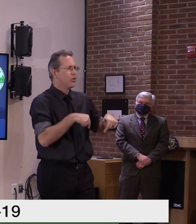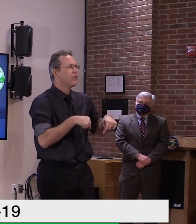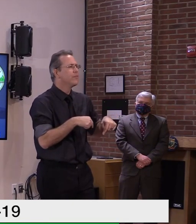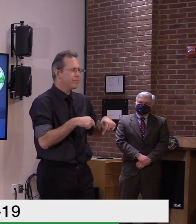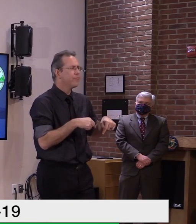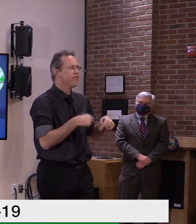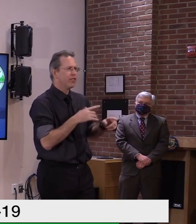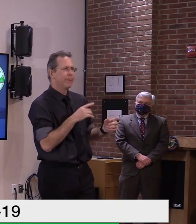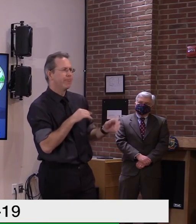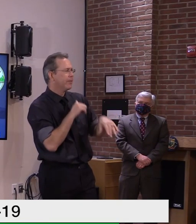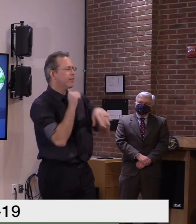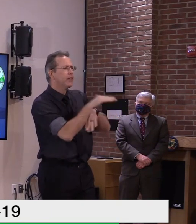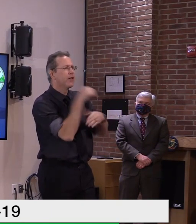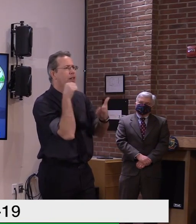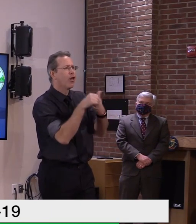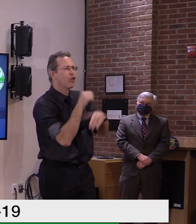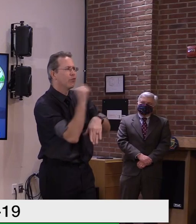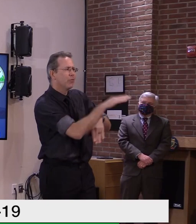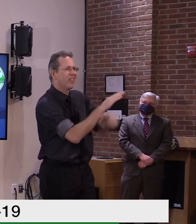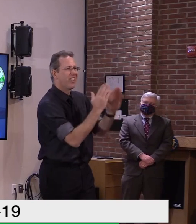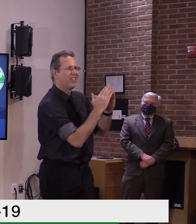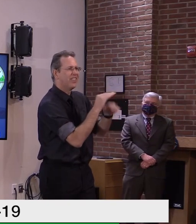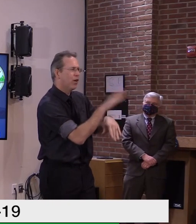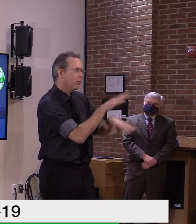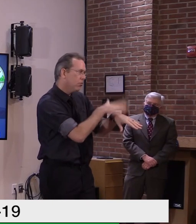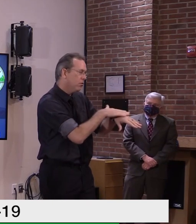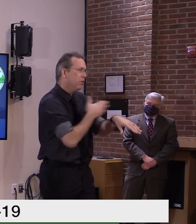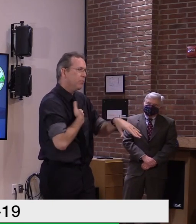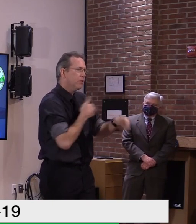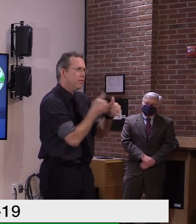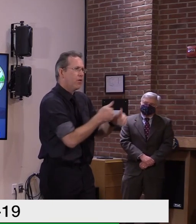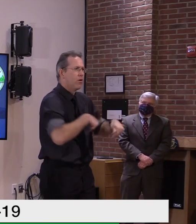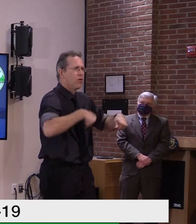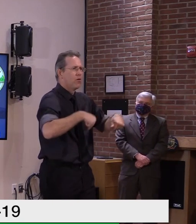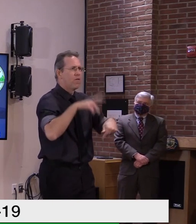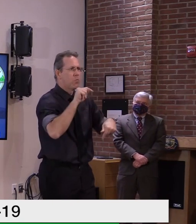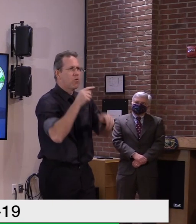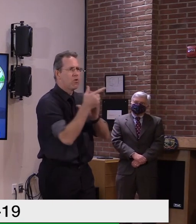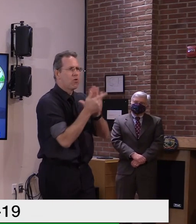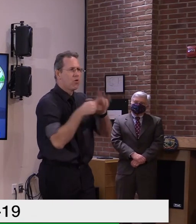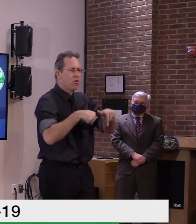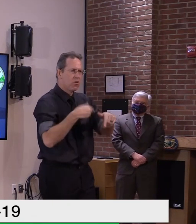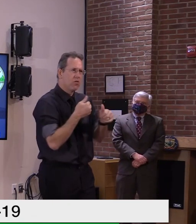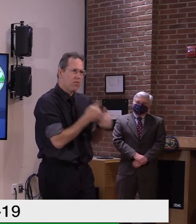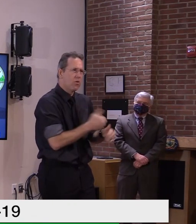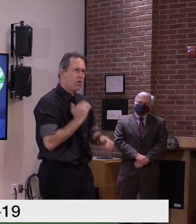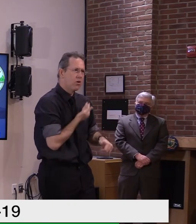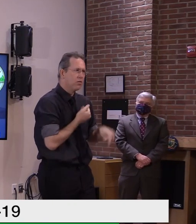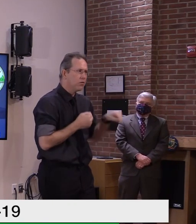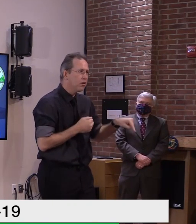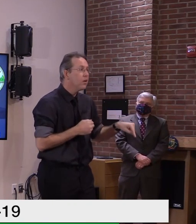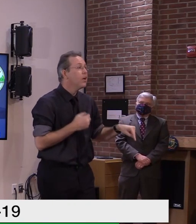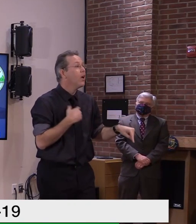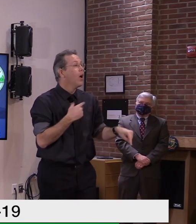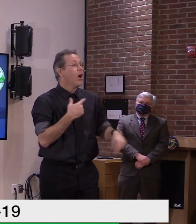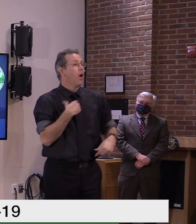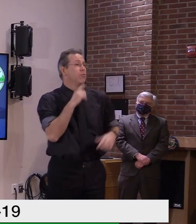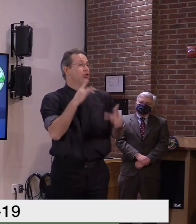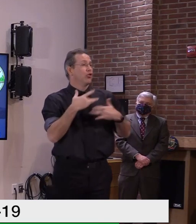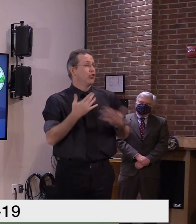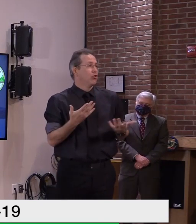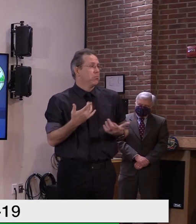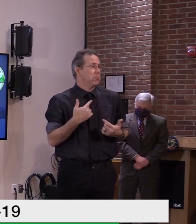feels we have nothing to be concerned about. But I do hope the folks in Stamford, the